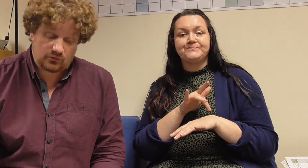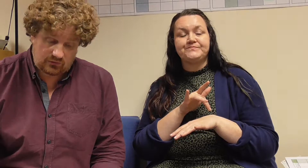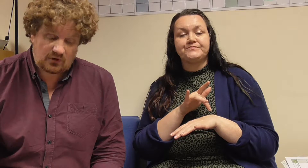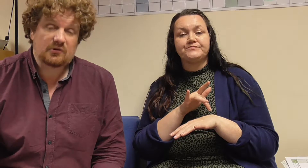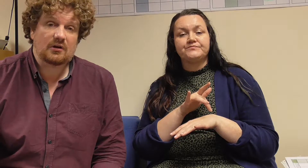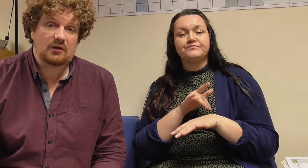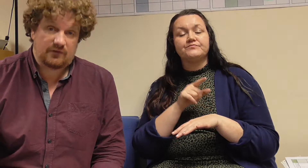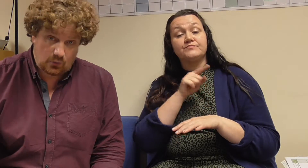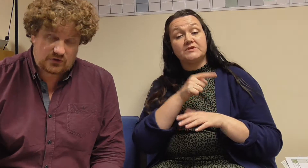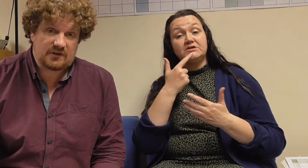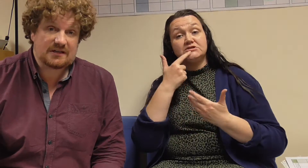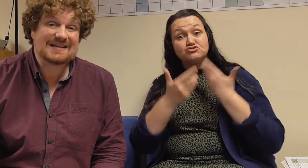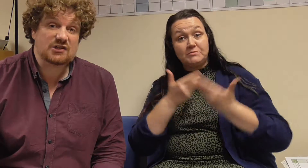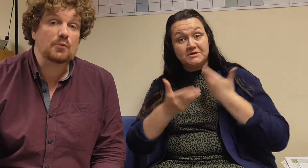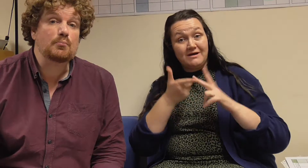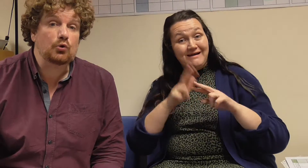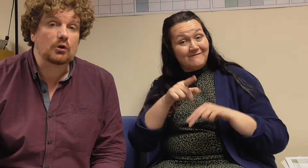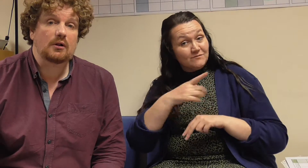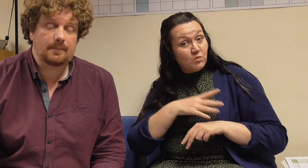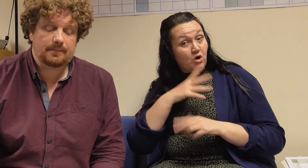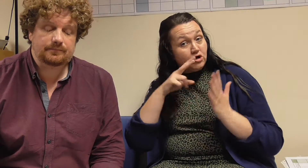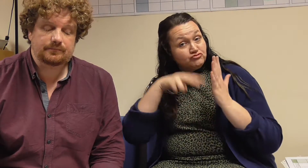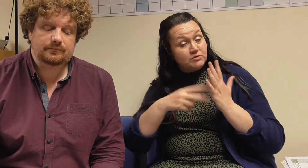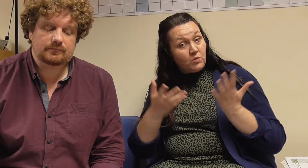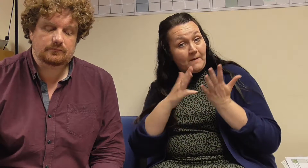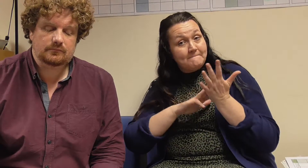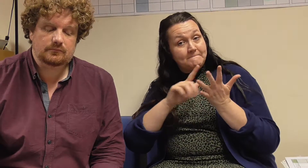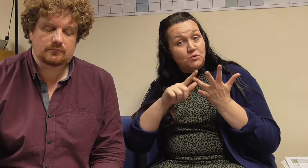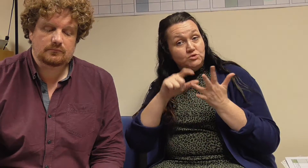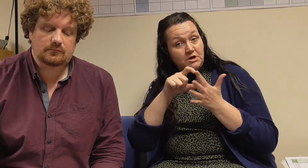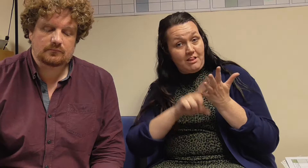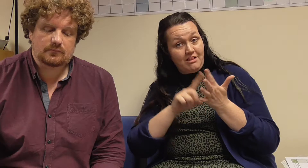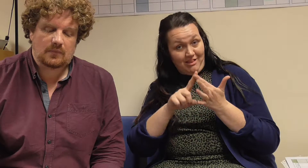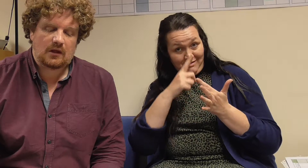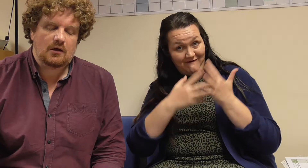The module descriptor, if you want to read it, is on Moodle.